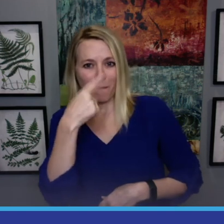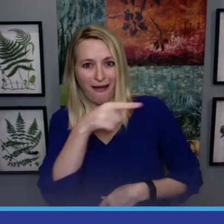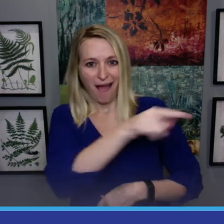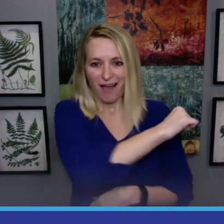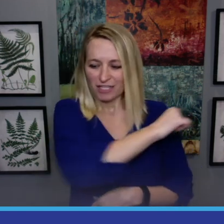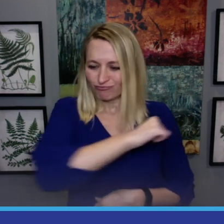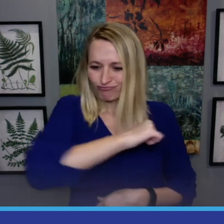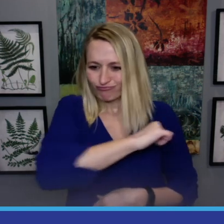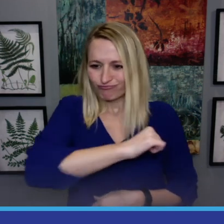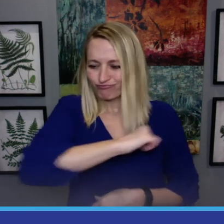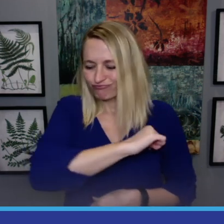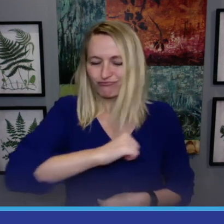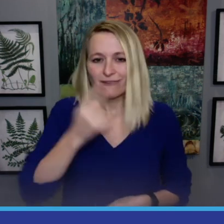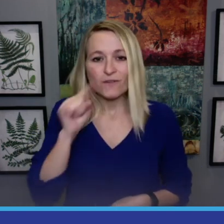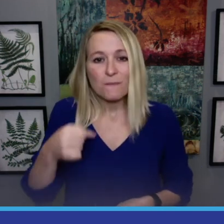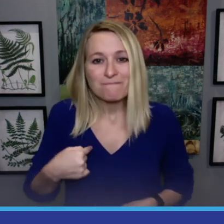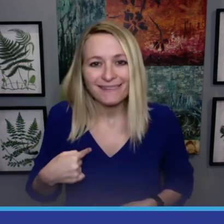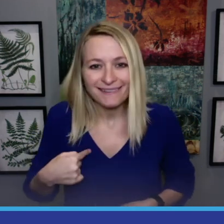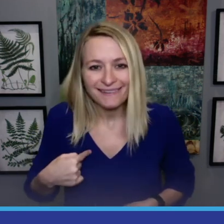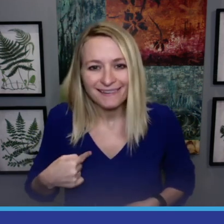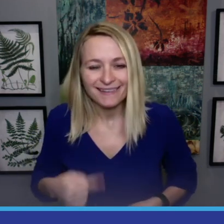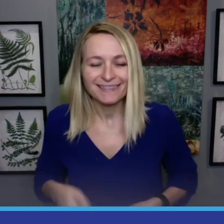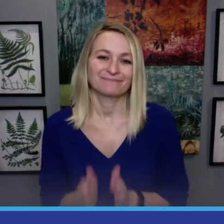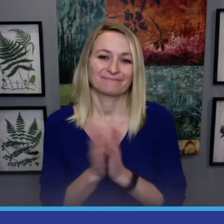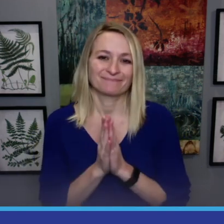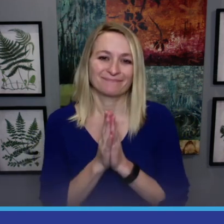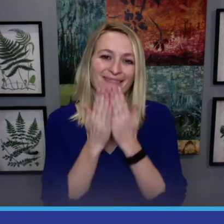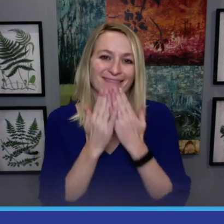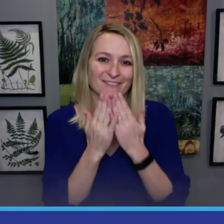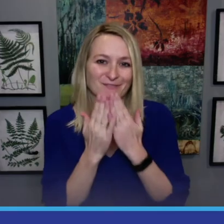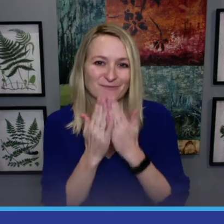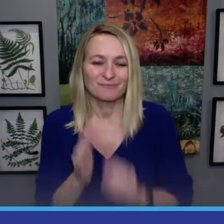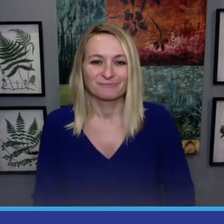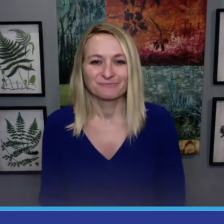do you mind? Give them a little nudge for me. Thank you.